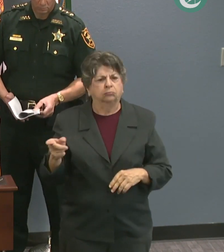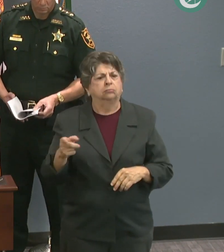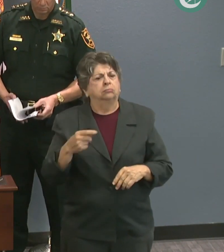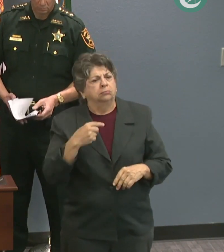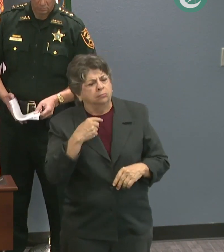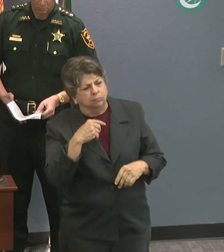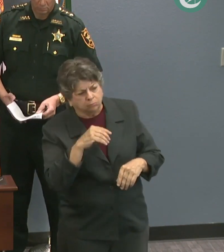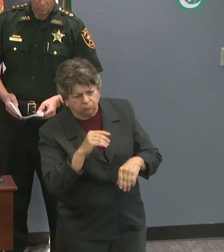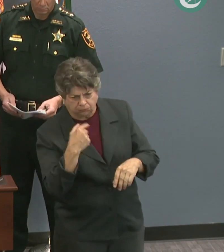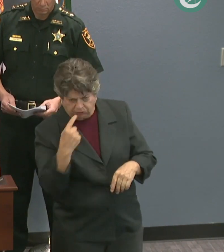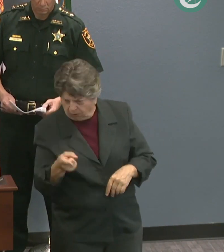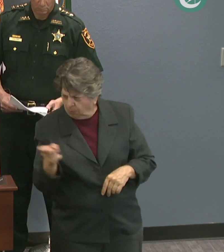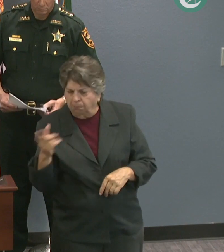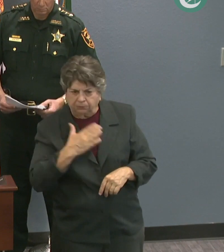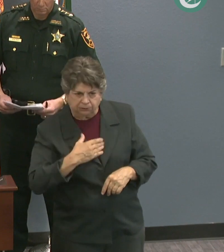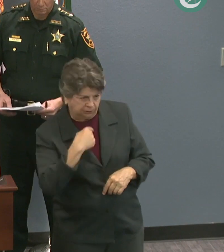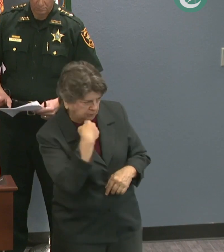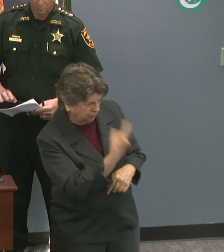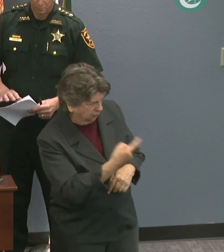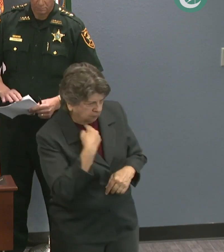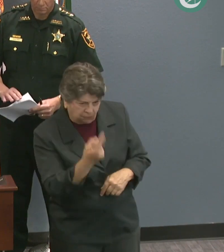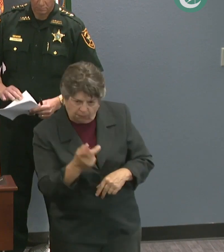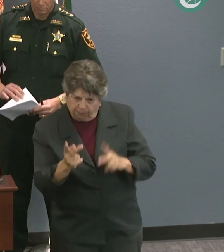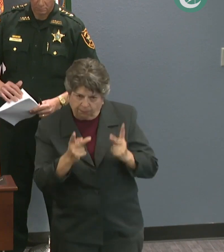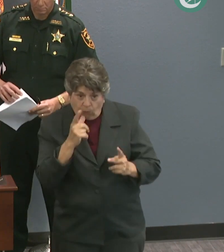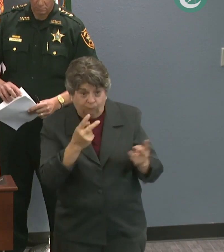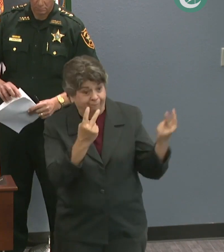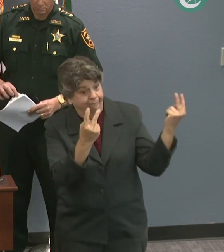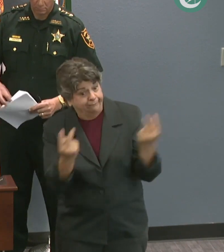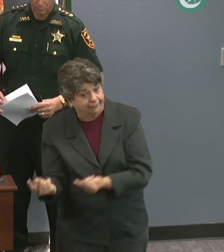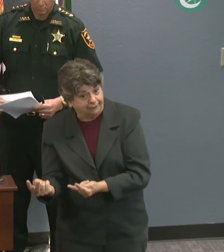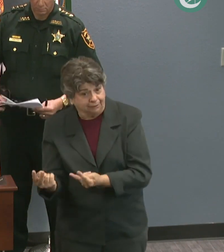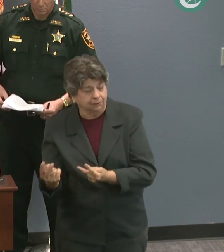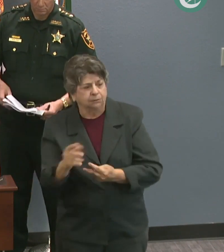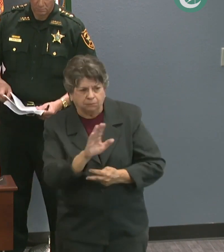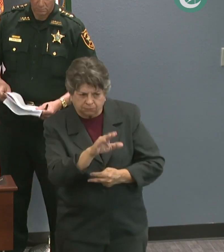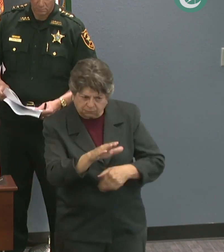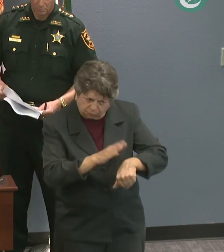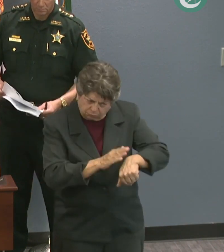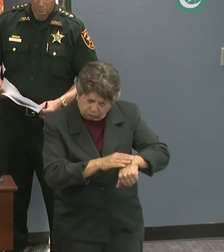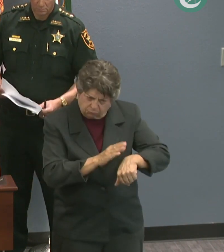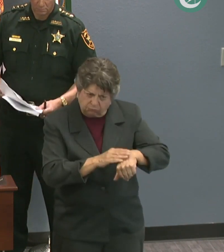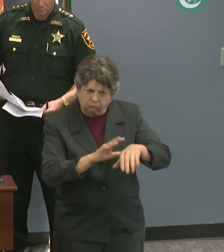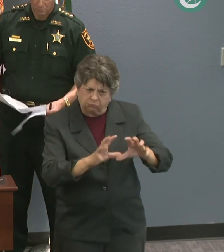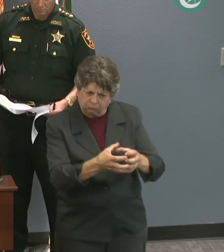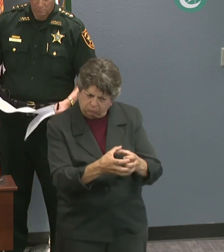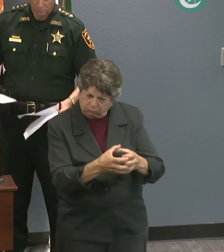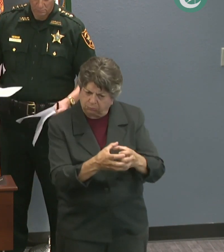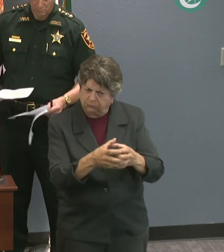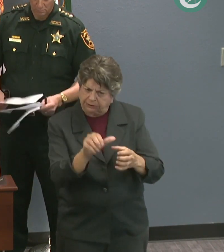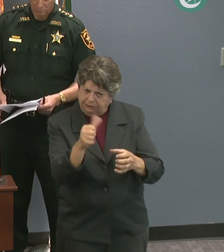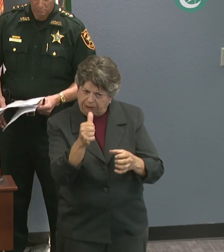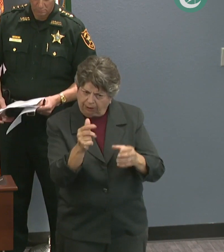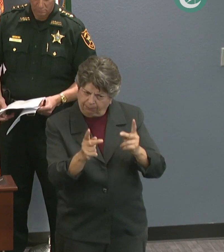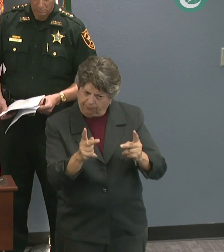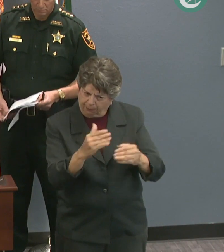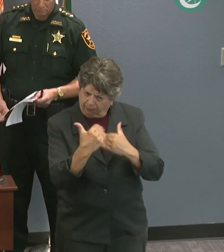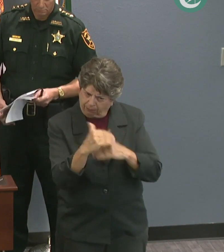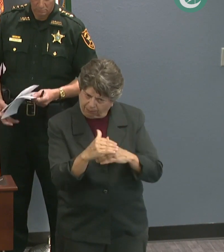distances that we discussed. This means not gathering in groups larger than 10, keeping a distance of 6 feet from the